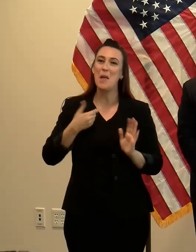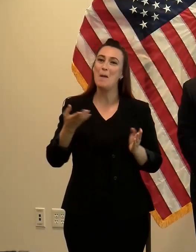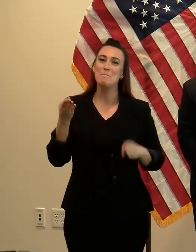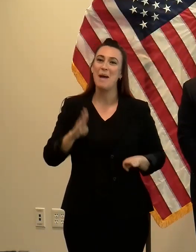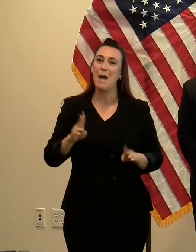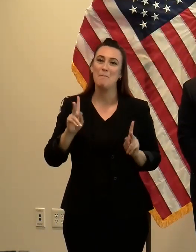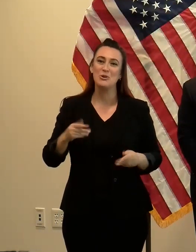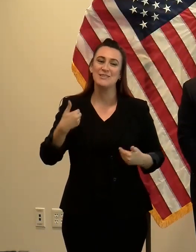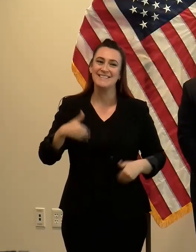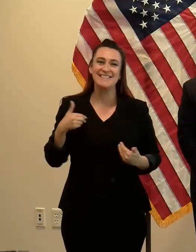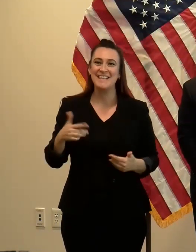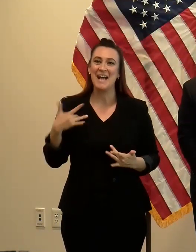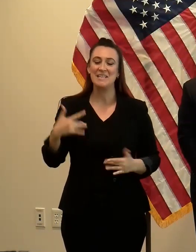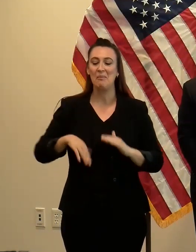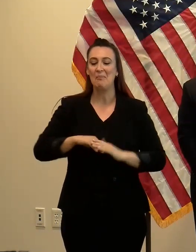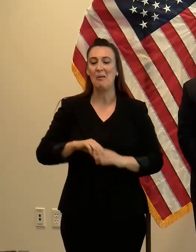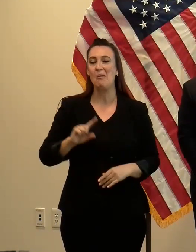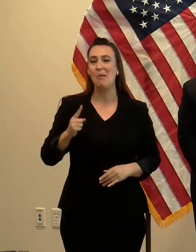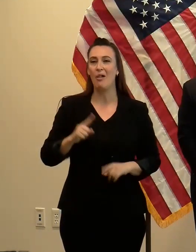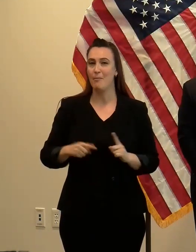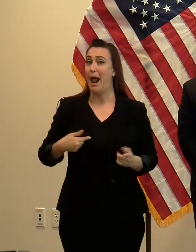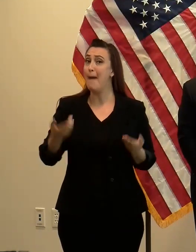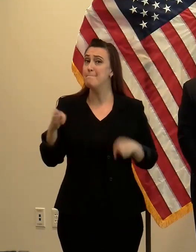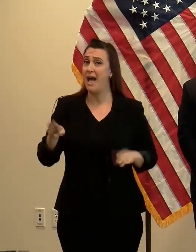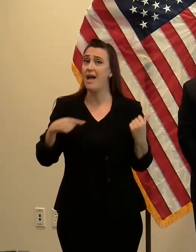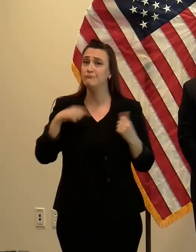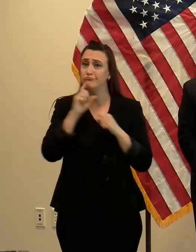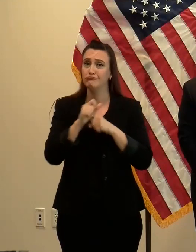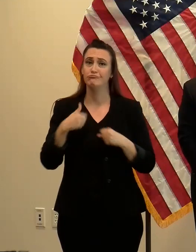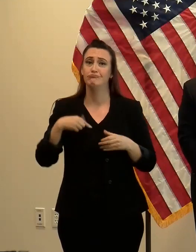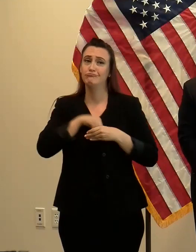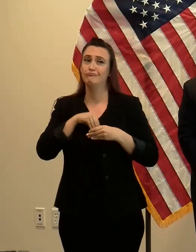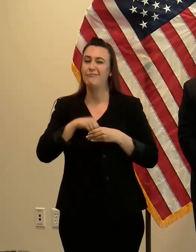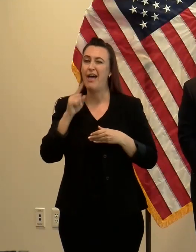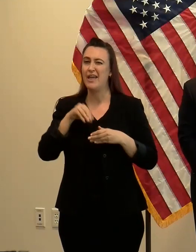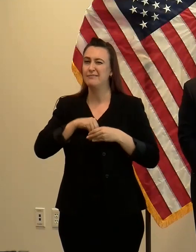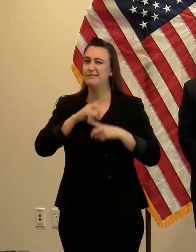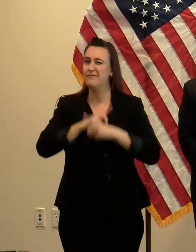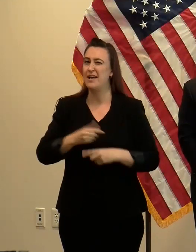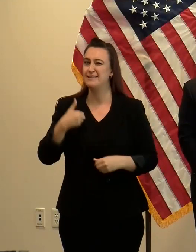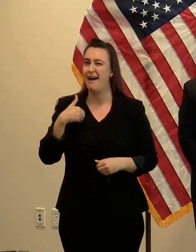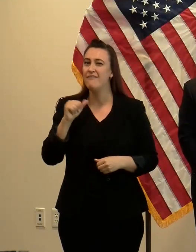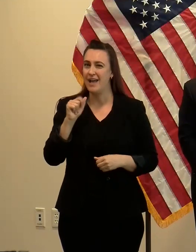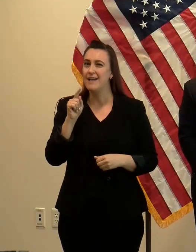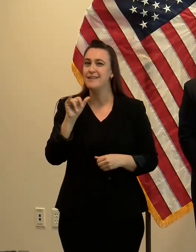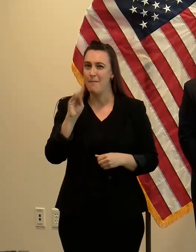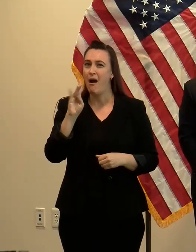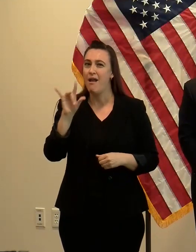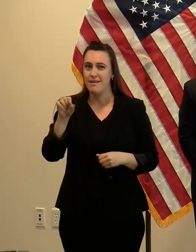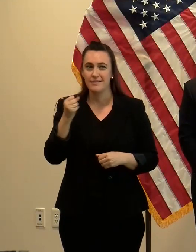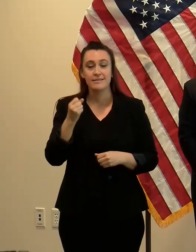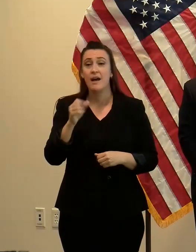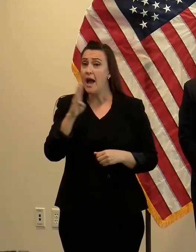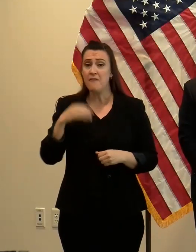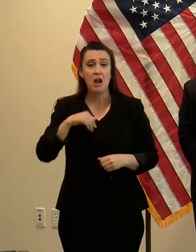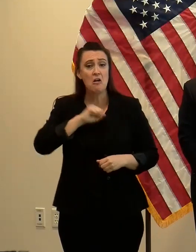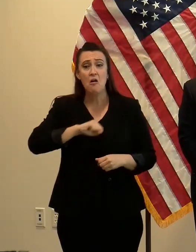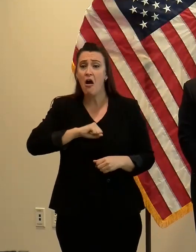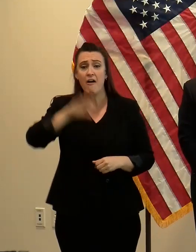usually no more than $1, but I bet I've got the antibodies, because even though I never had fever, I never had a cough.